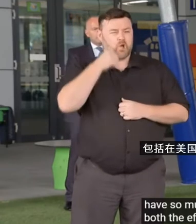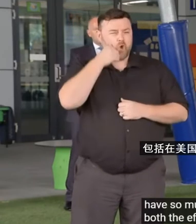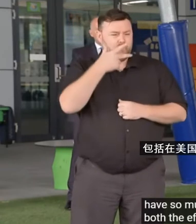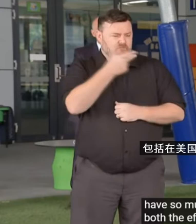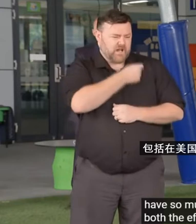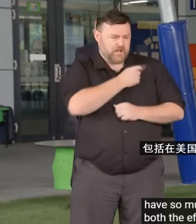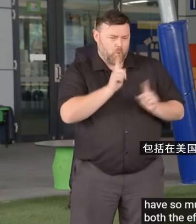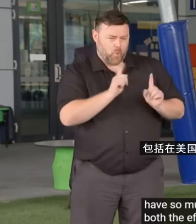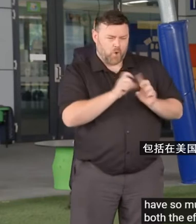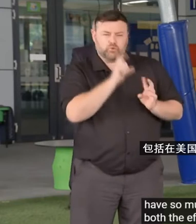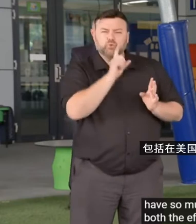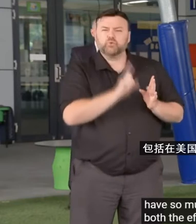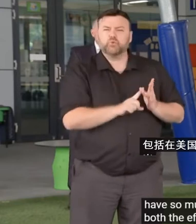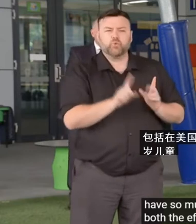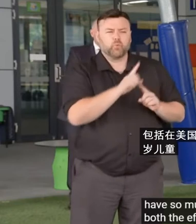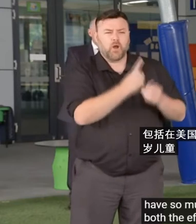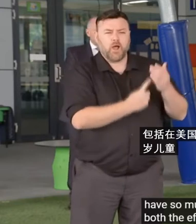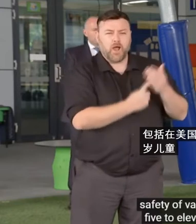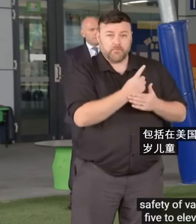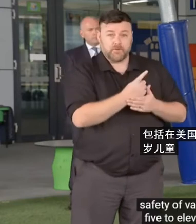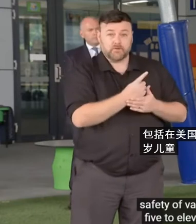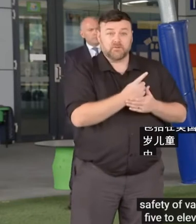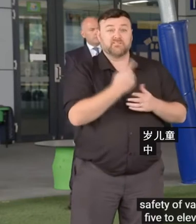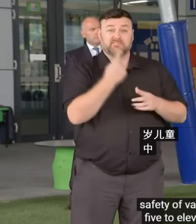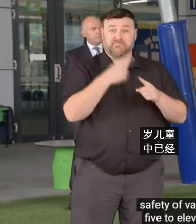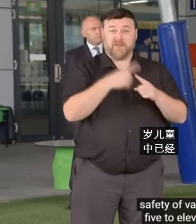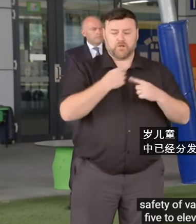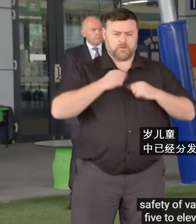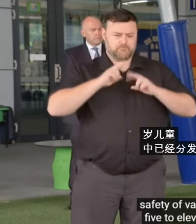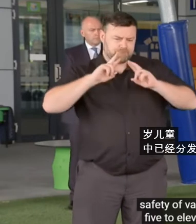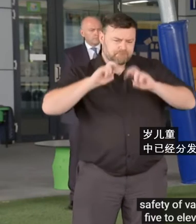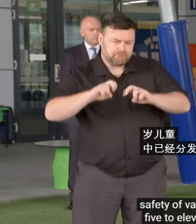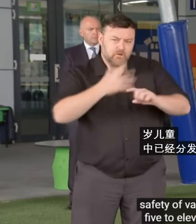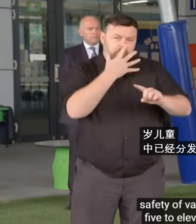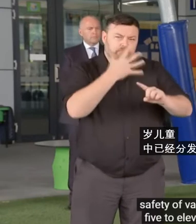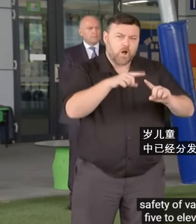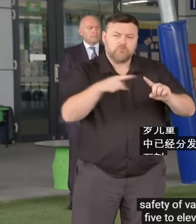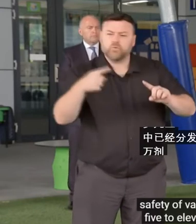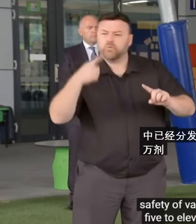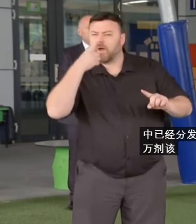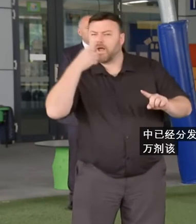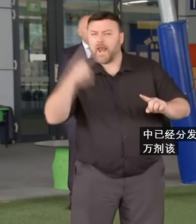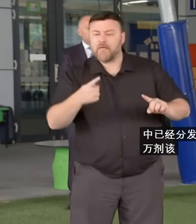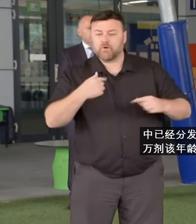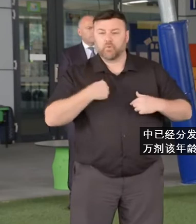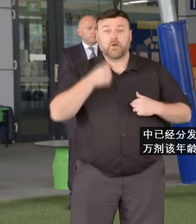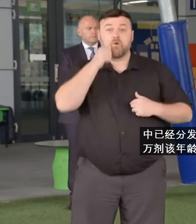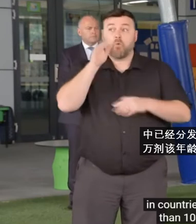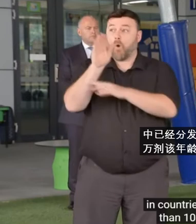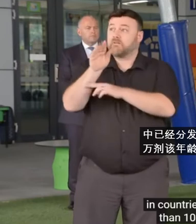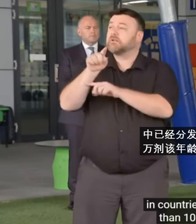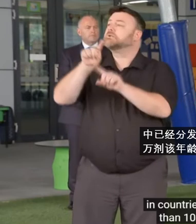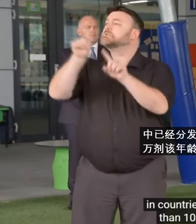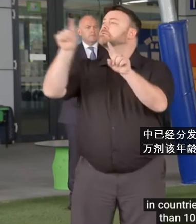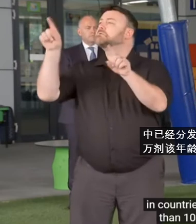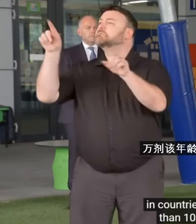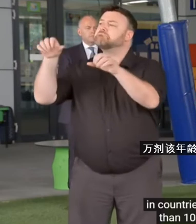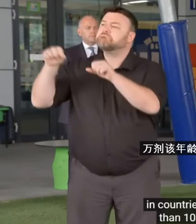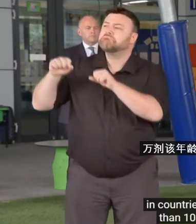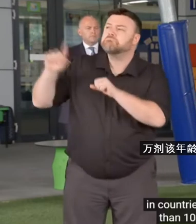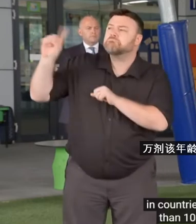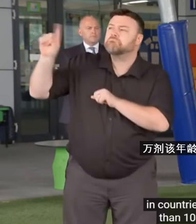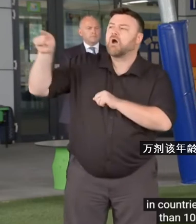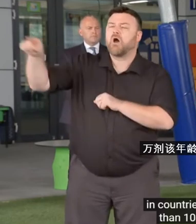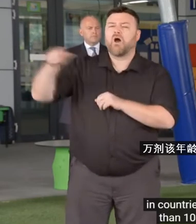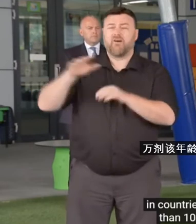vaccines, including in 5 to 11-year-old children. In countries like the US, more than 10 million doses of vaccines in this age